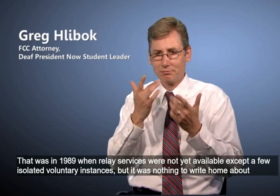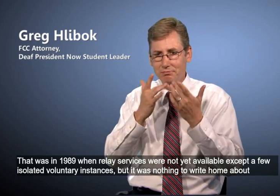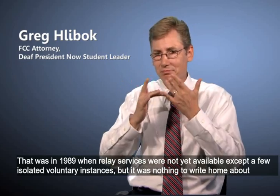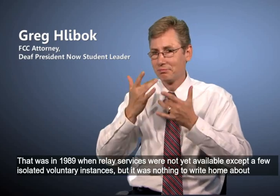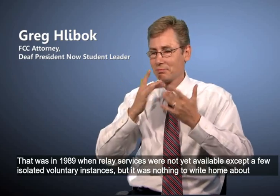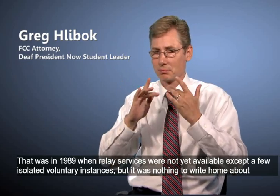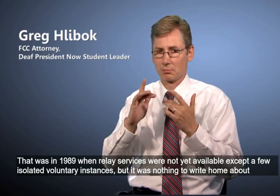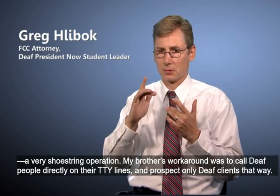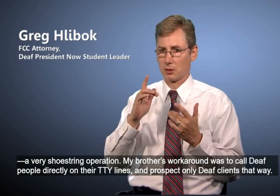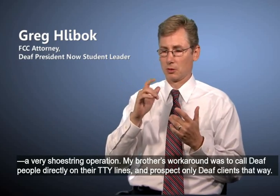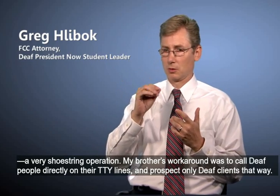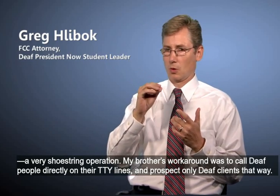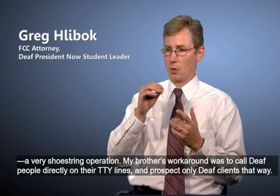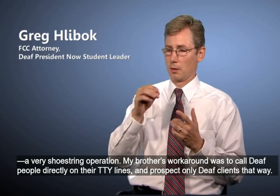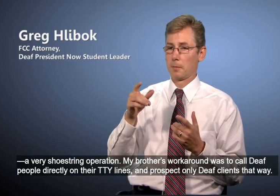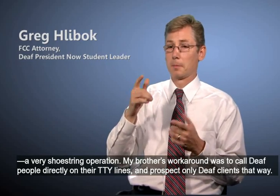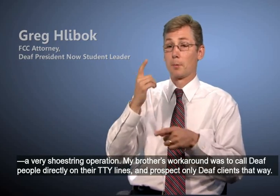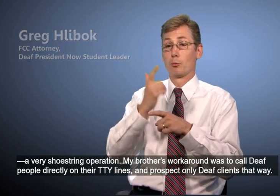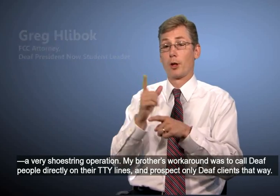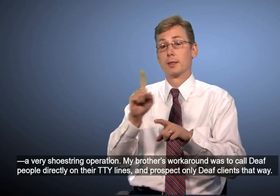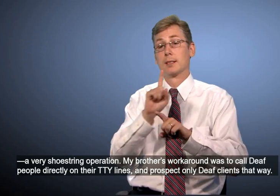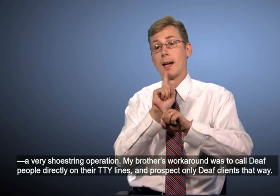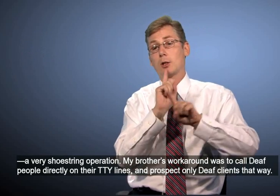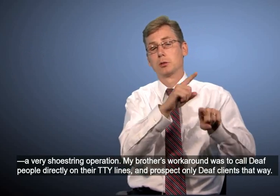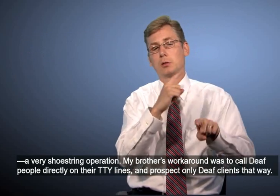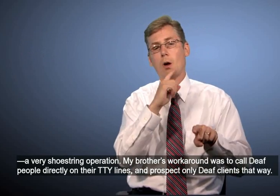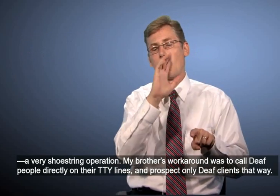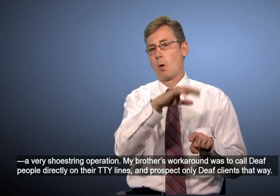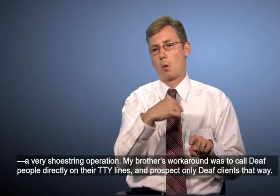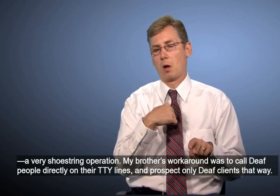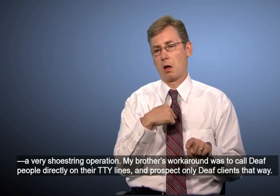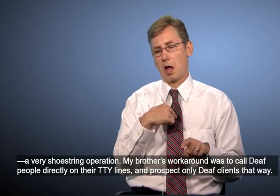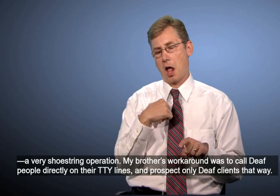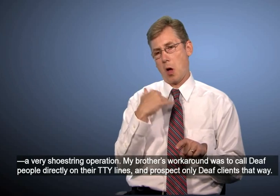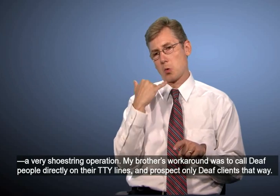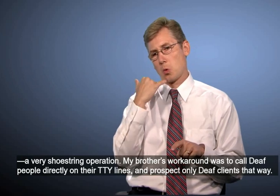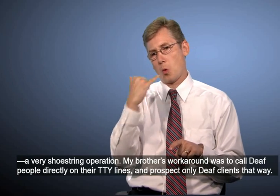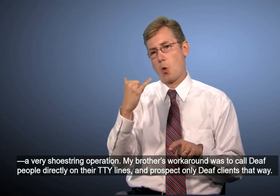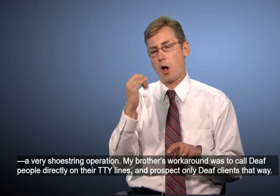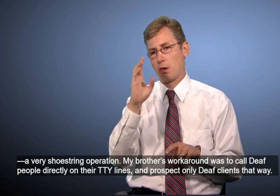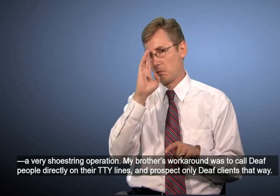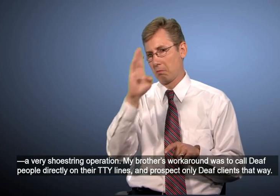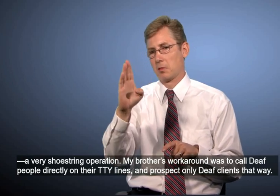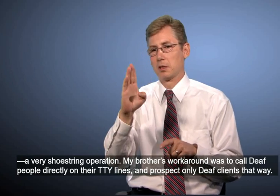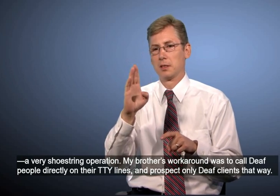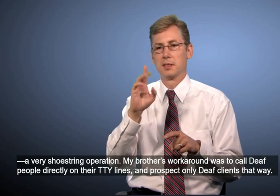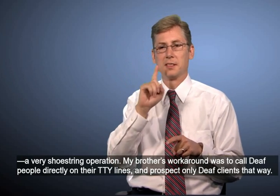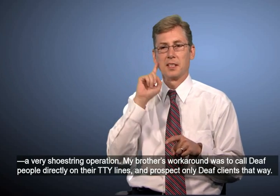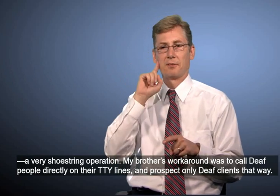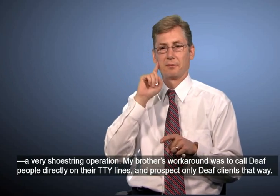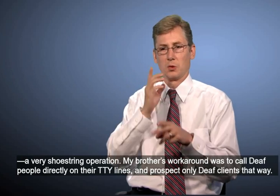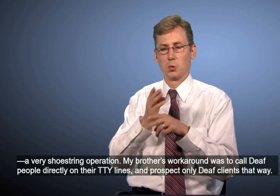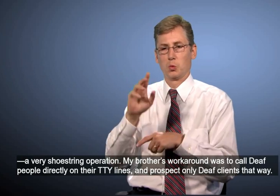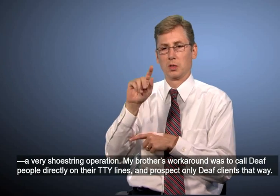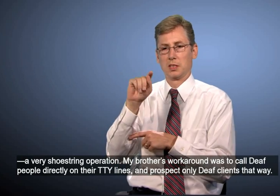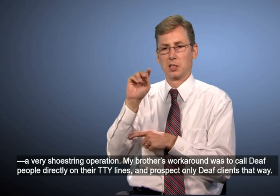to write home about, a very shoestring operation. My brother's workaround was to call deaf people